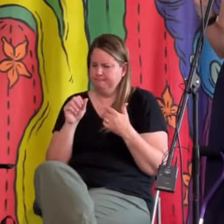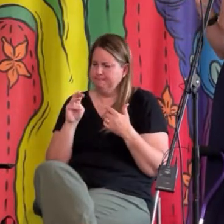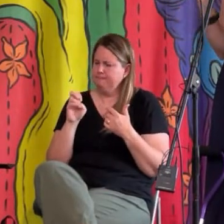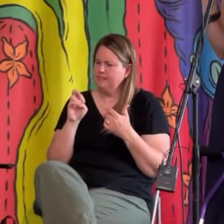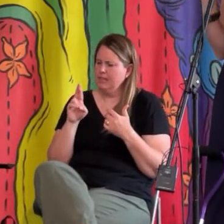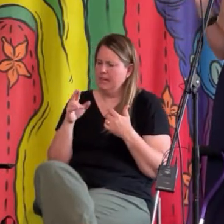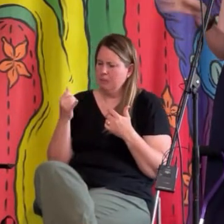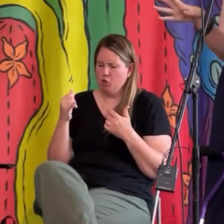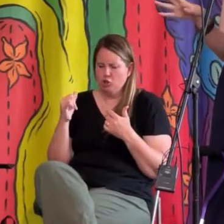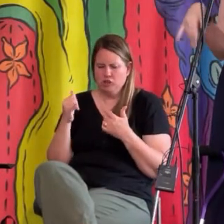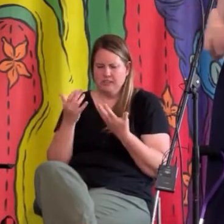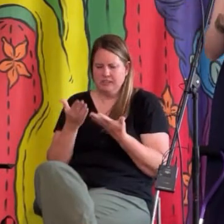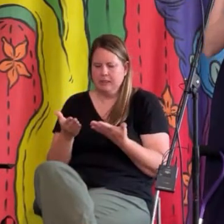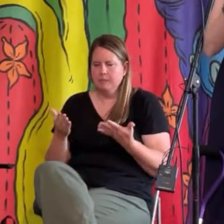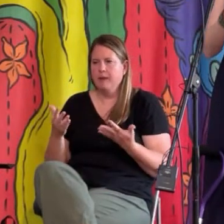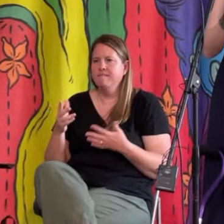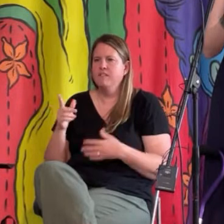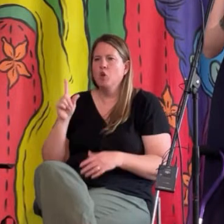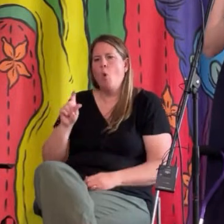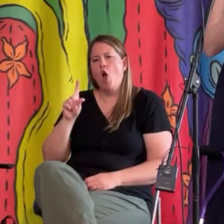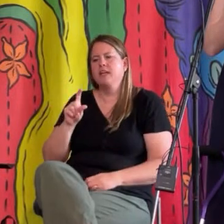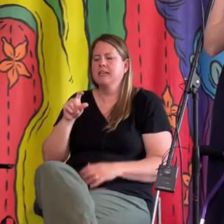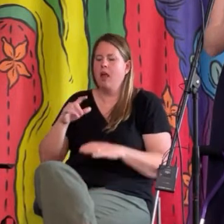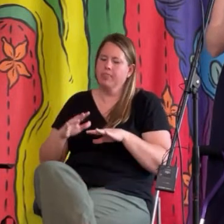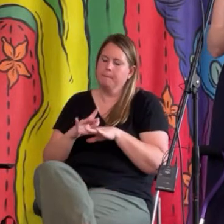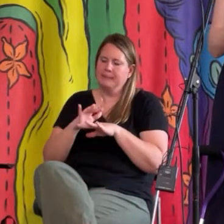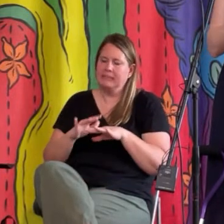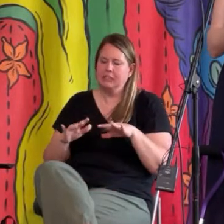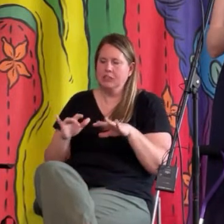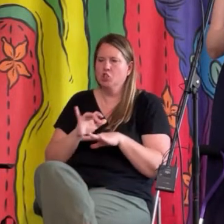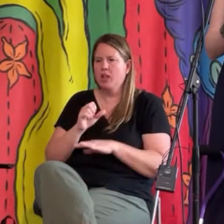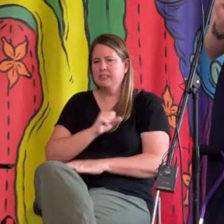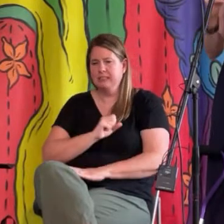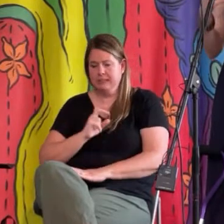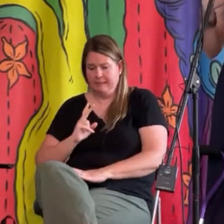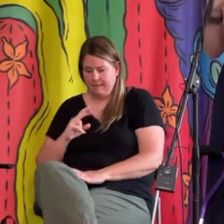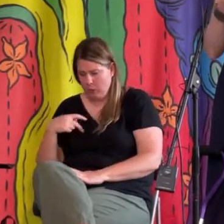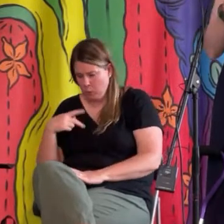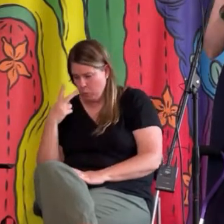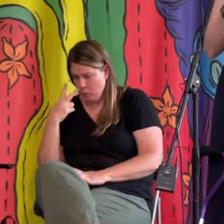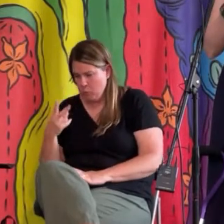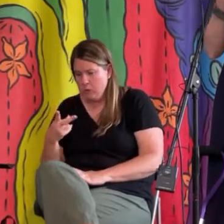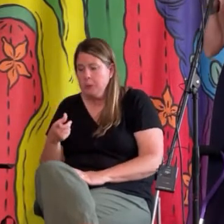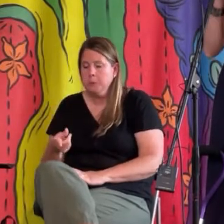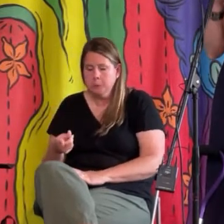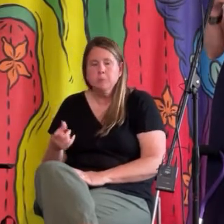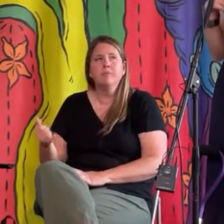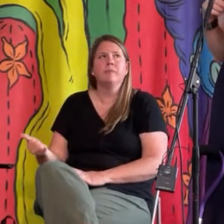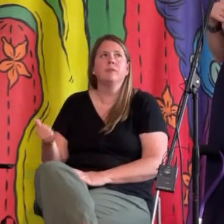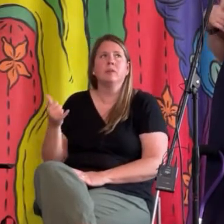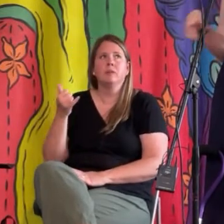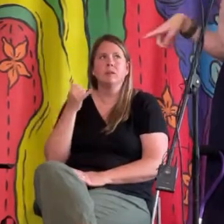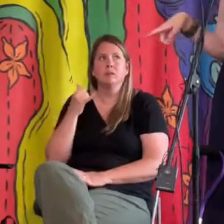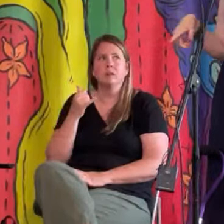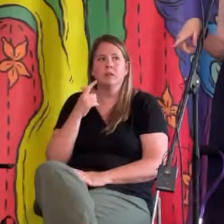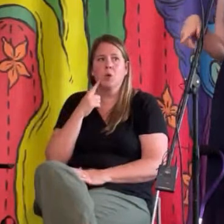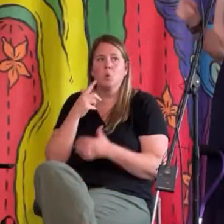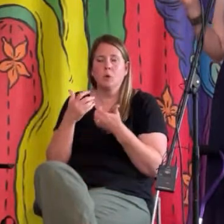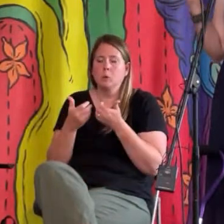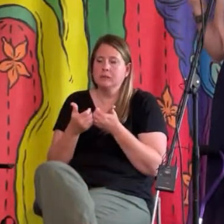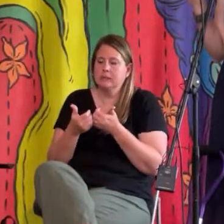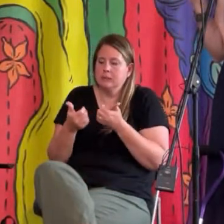ever walking down a beach, like in Savannah or whatever, and you find said substance, please give me a call. We will split the